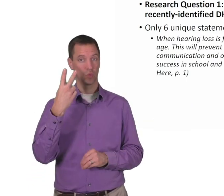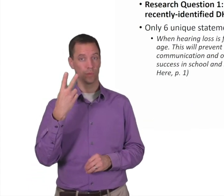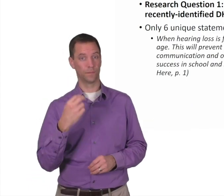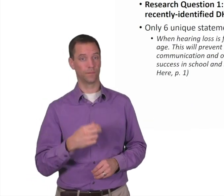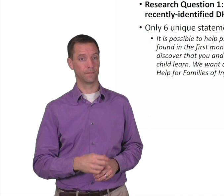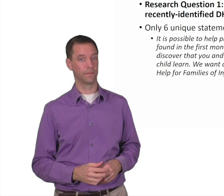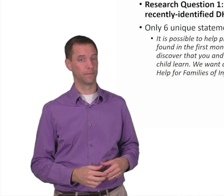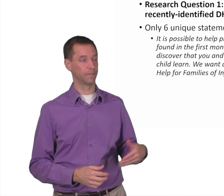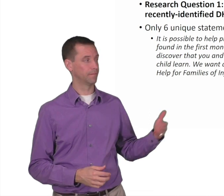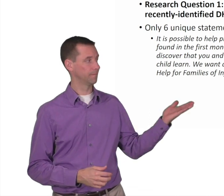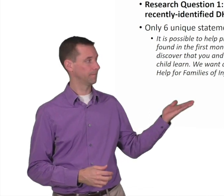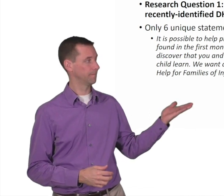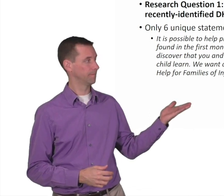Number 2.